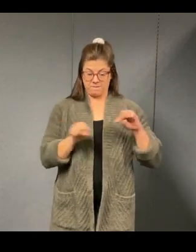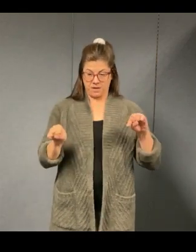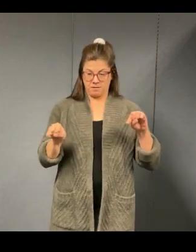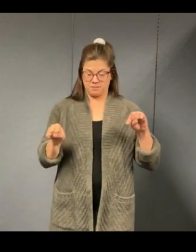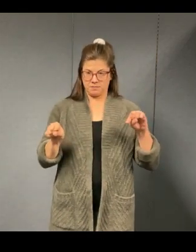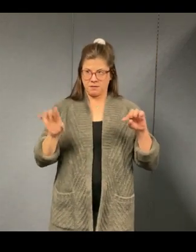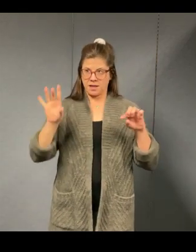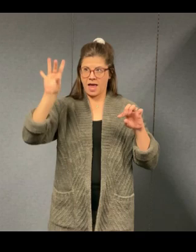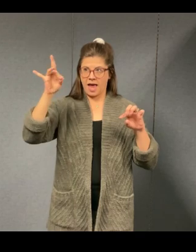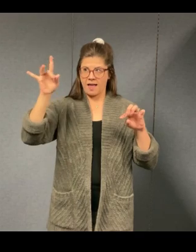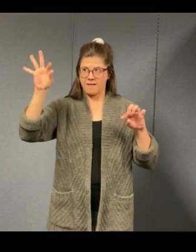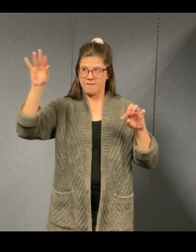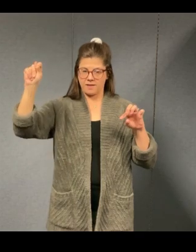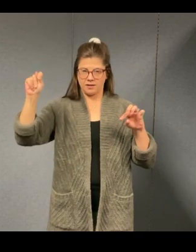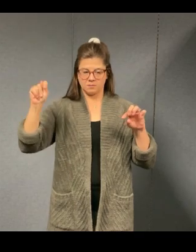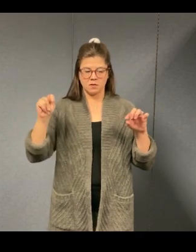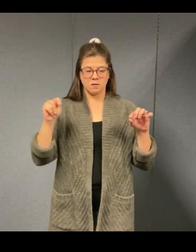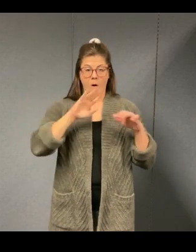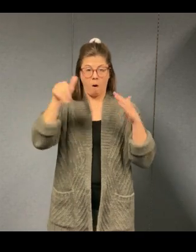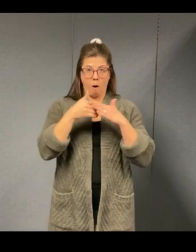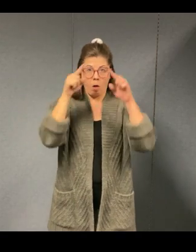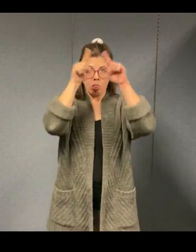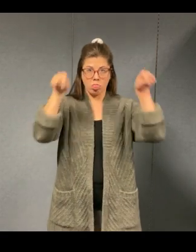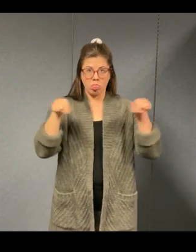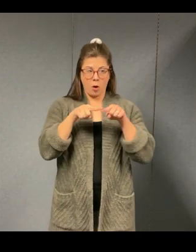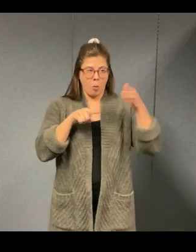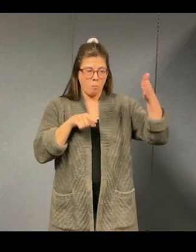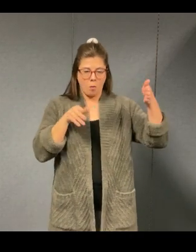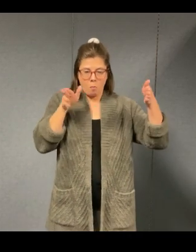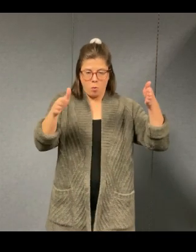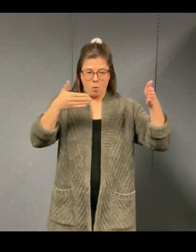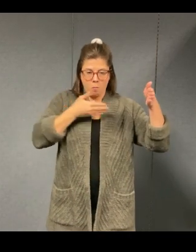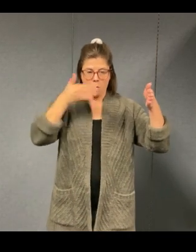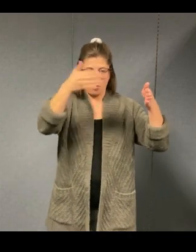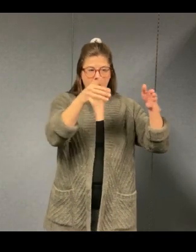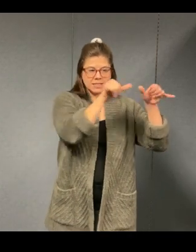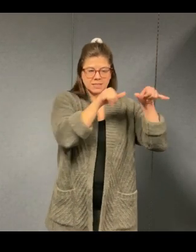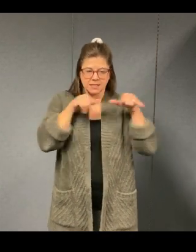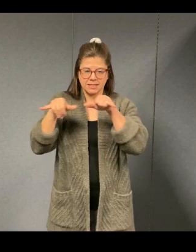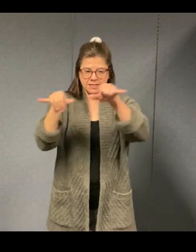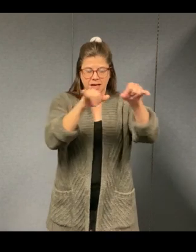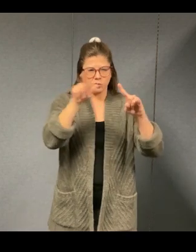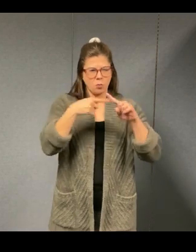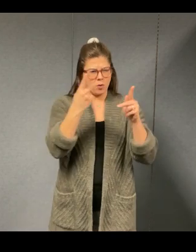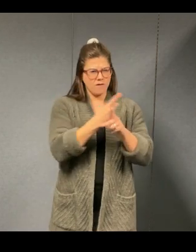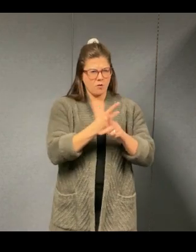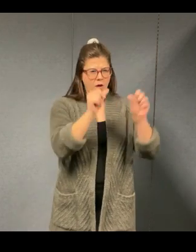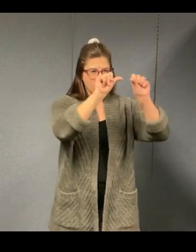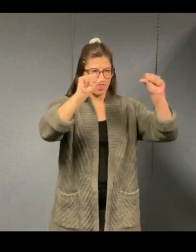walls will be equal in size. So after we find the area of one wall, we can